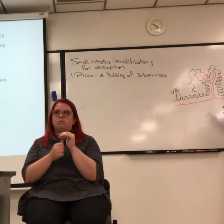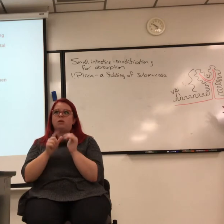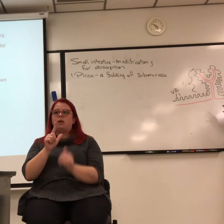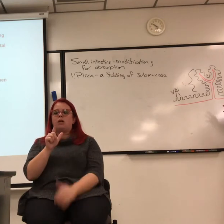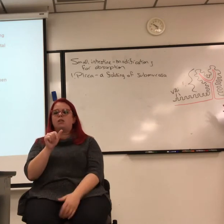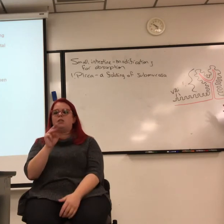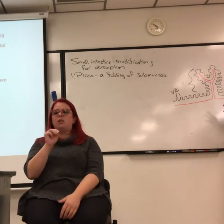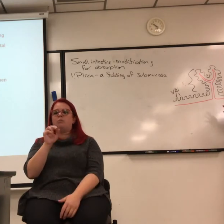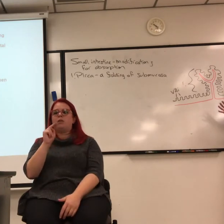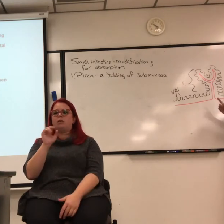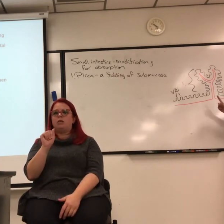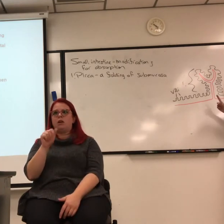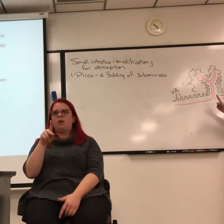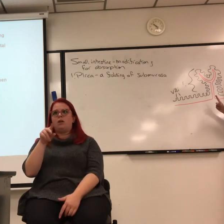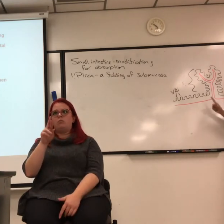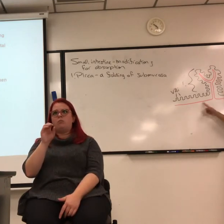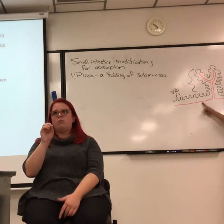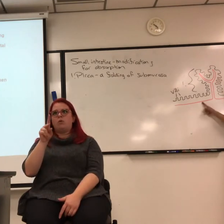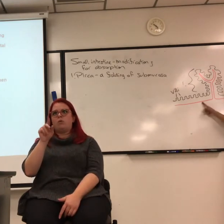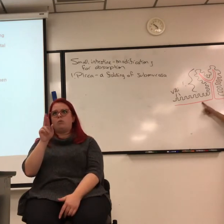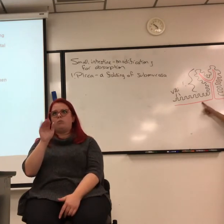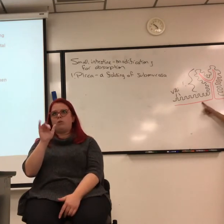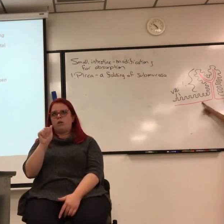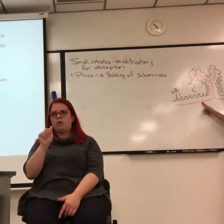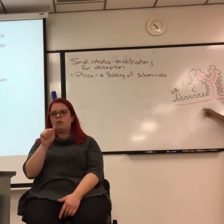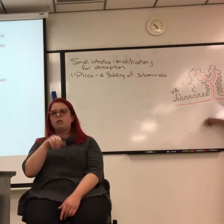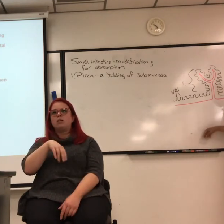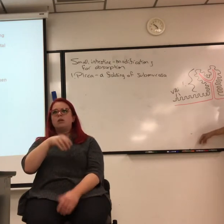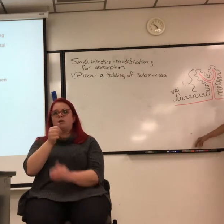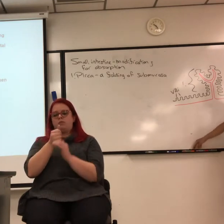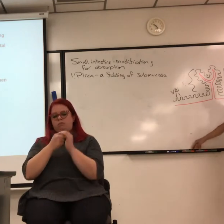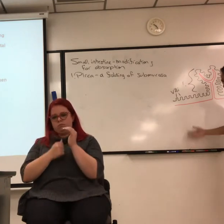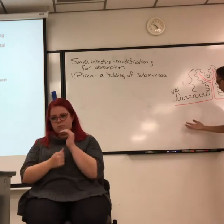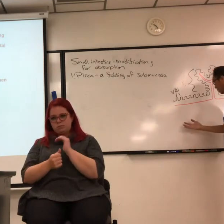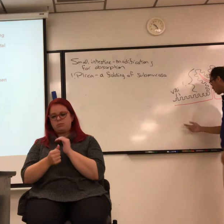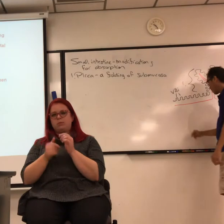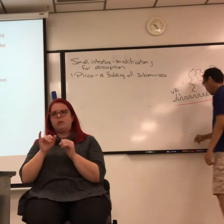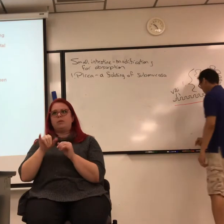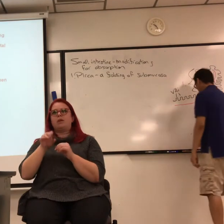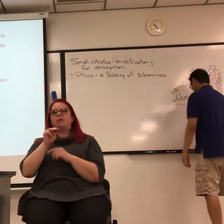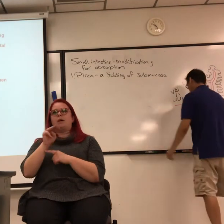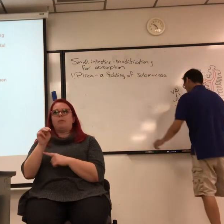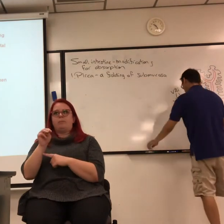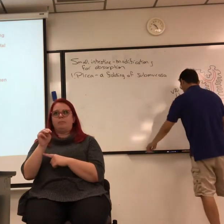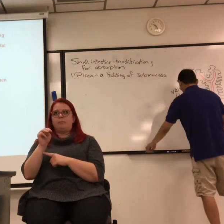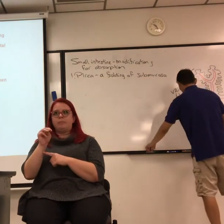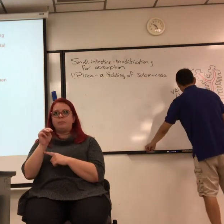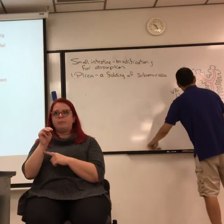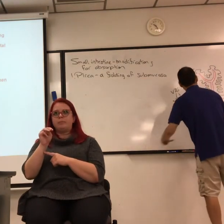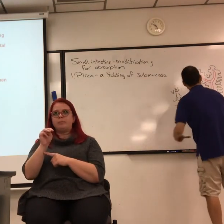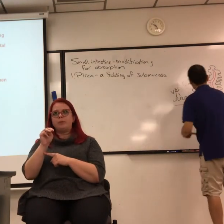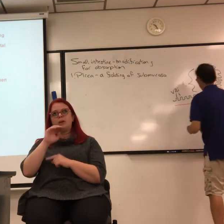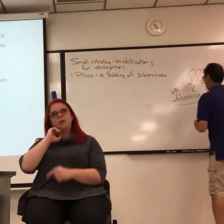Lamina propria. And then deep to that, is MM. So it's like